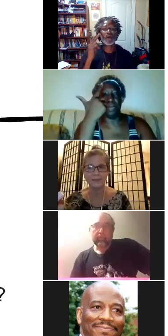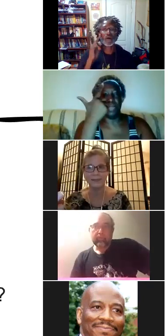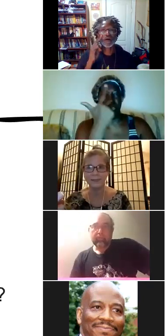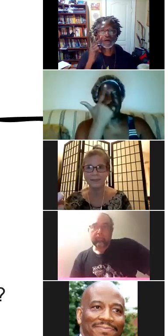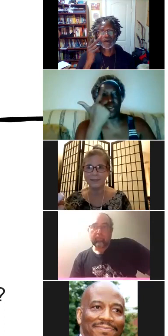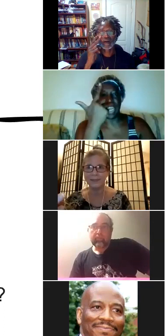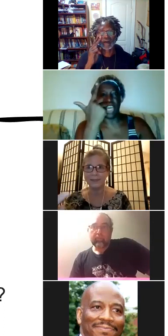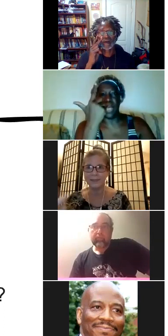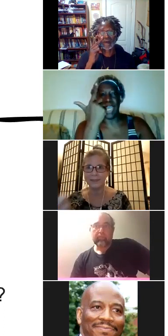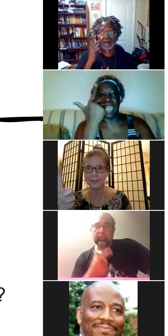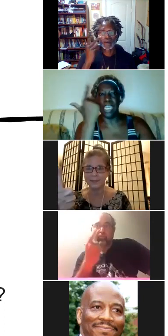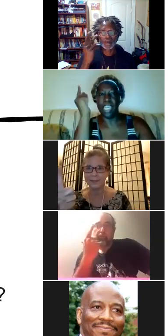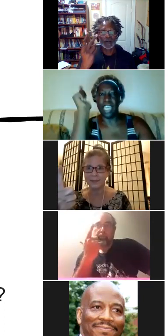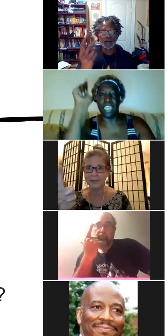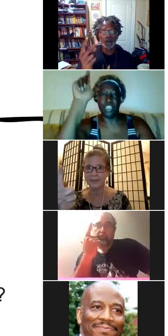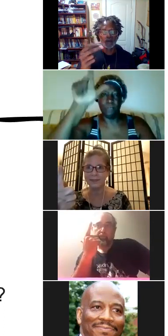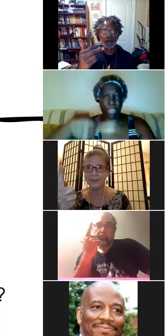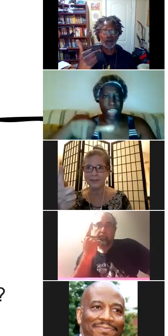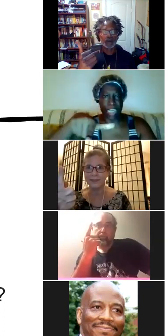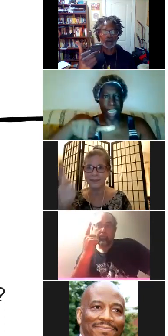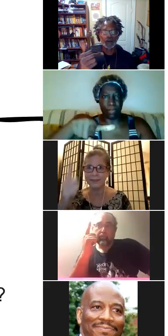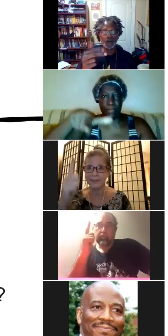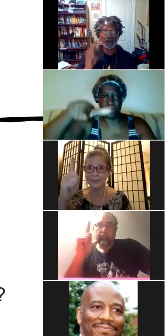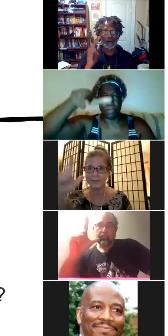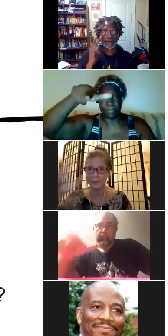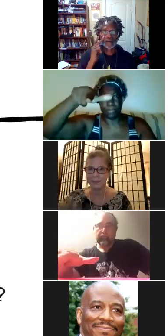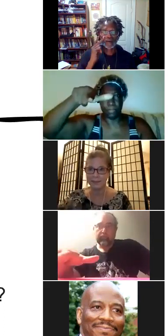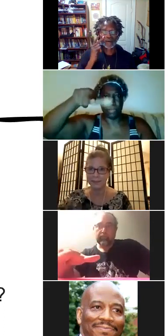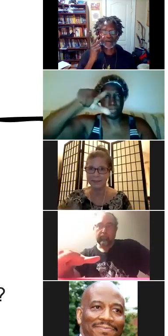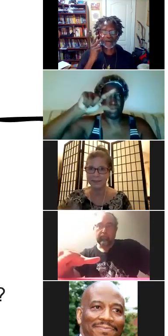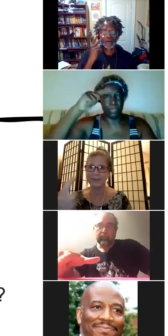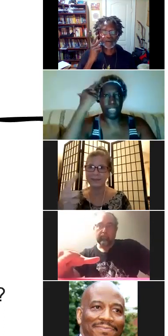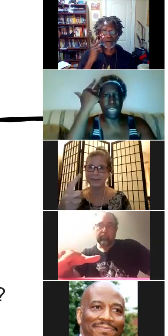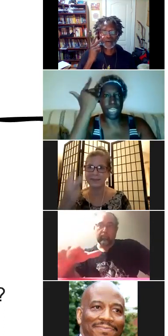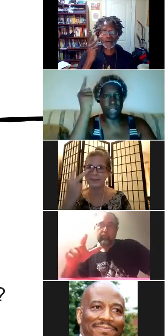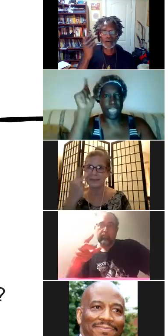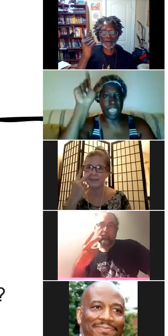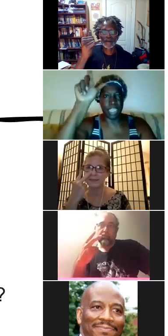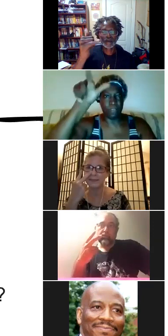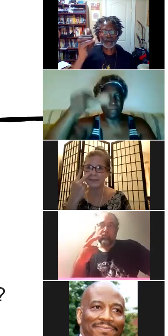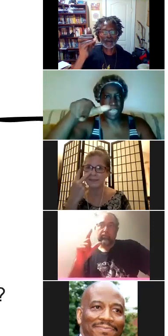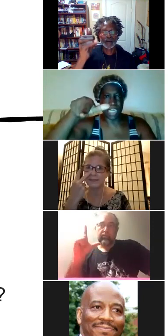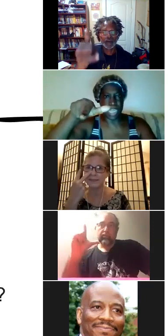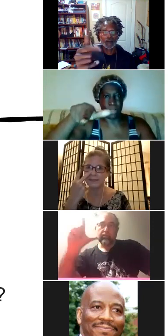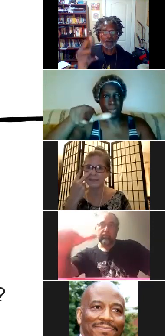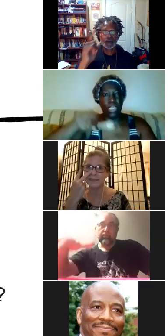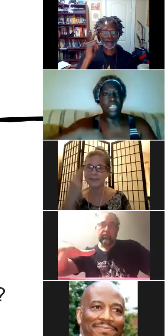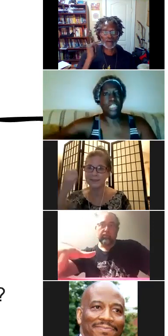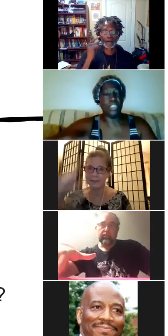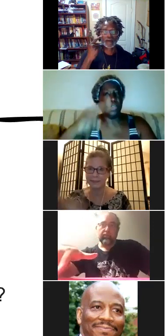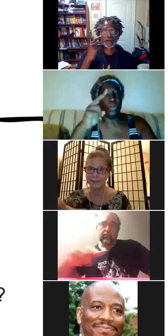later. You take your L hand and you flick it down. Your L hand and you flick it